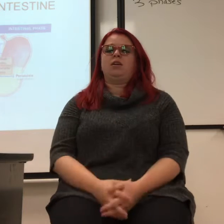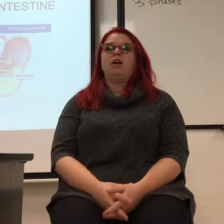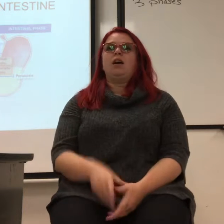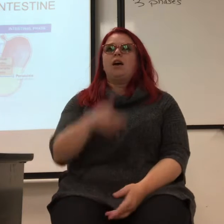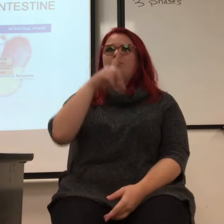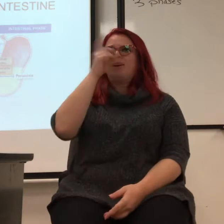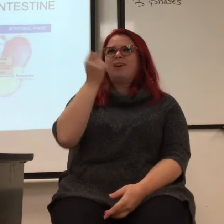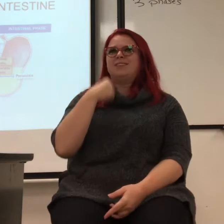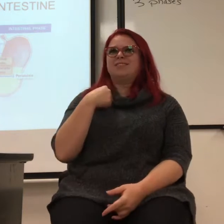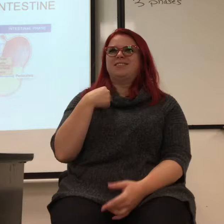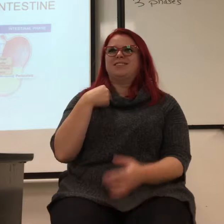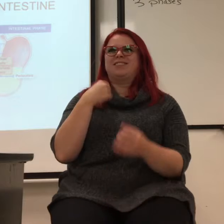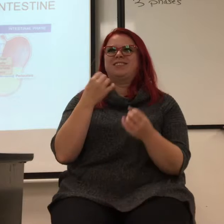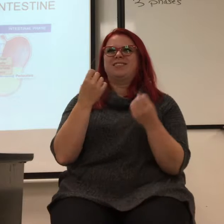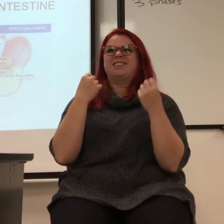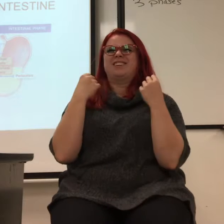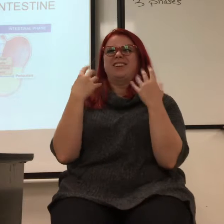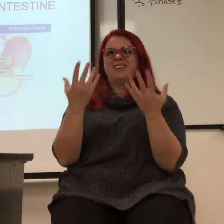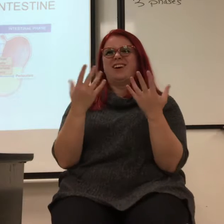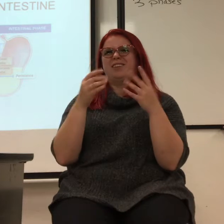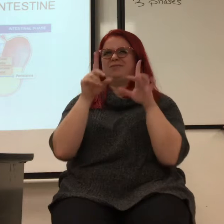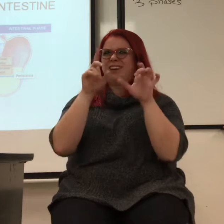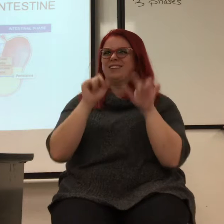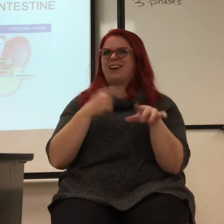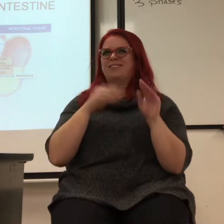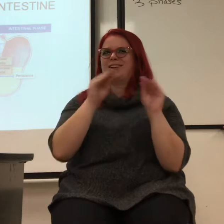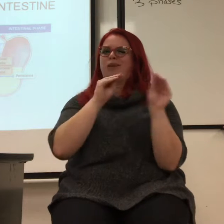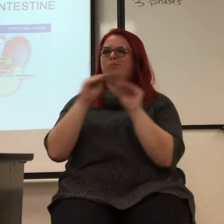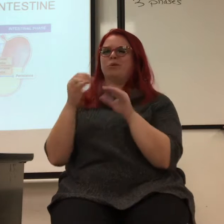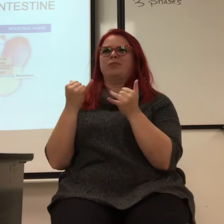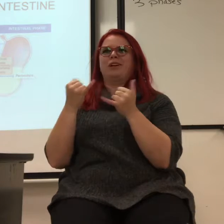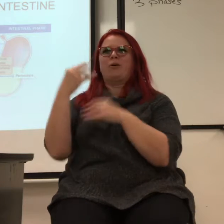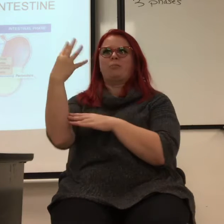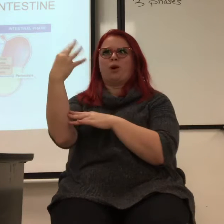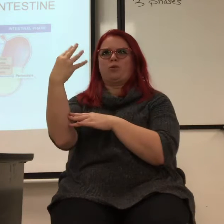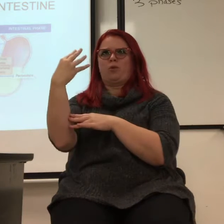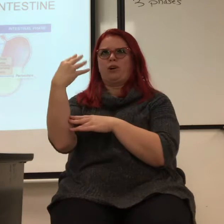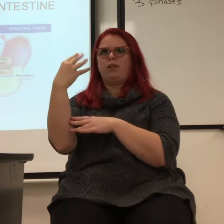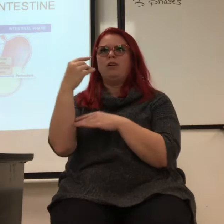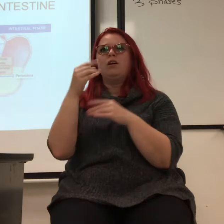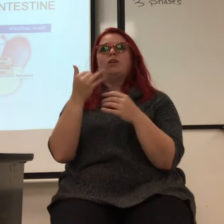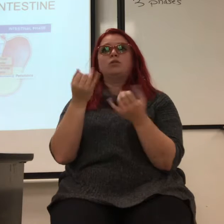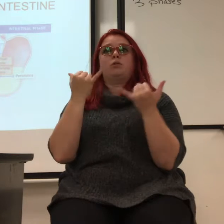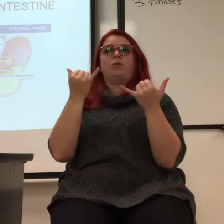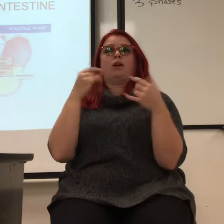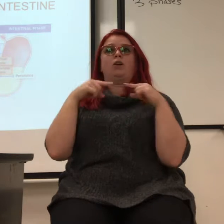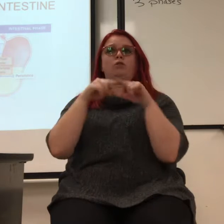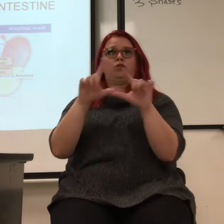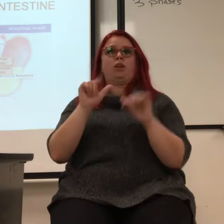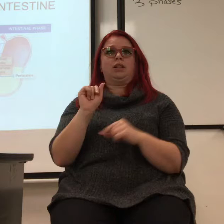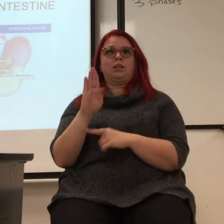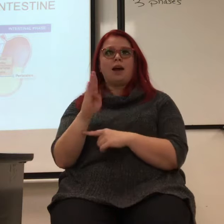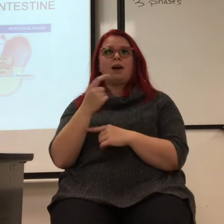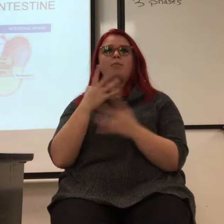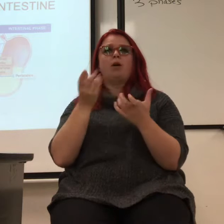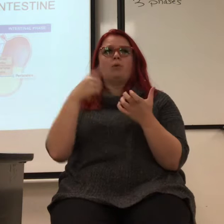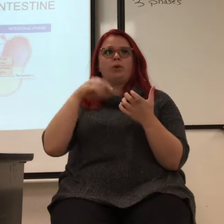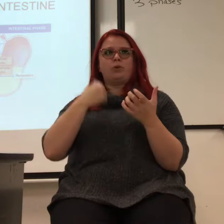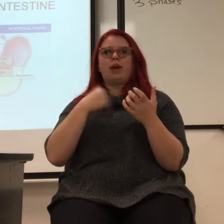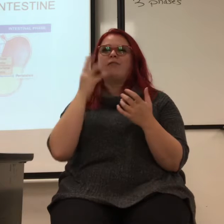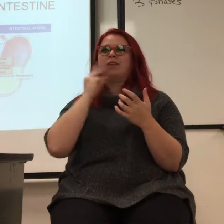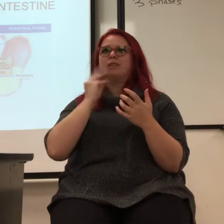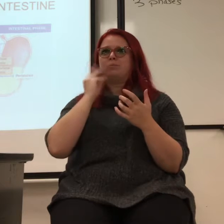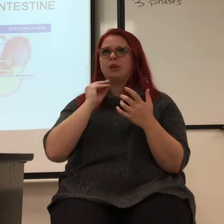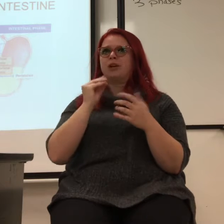Because I moved a lot of things to Proctorio, and I want to give you an in-lab chance experience. So